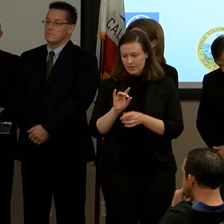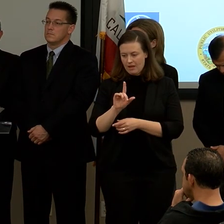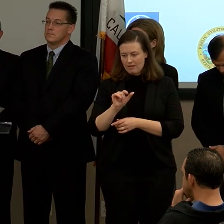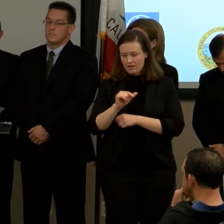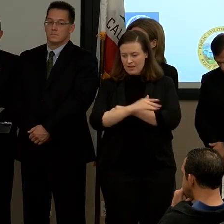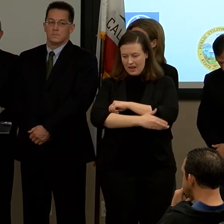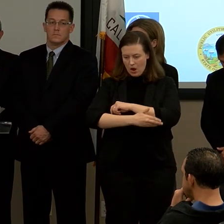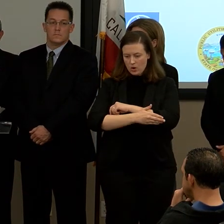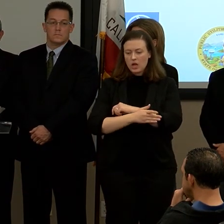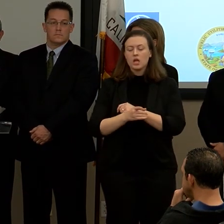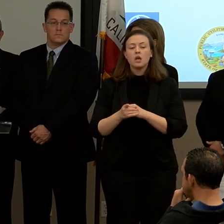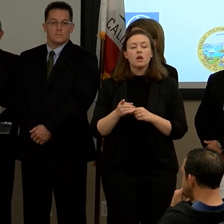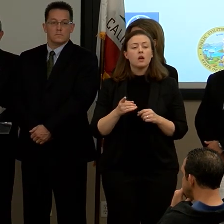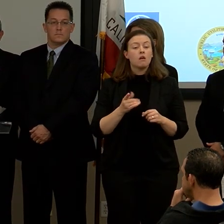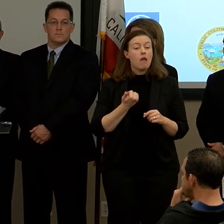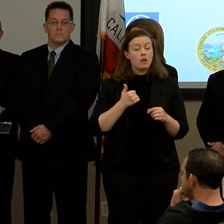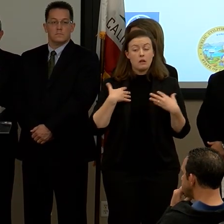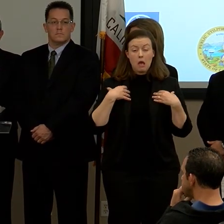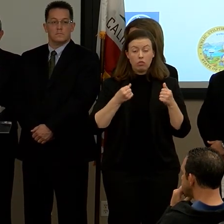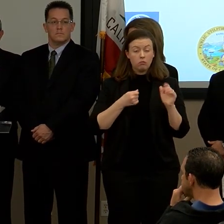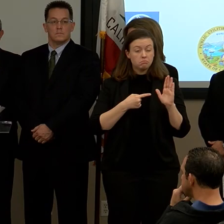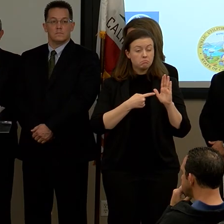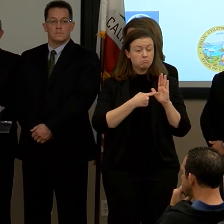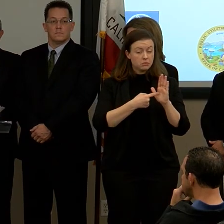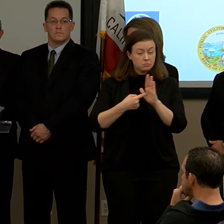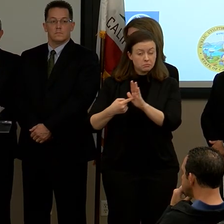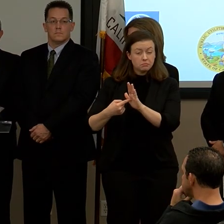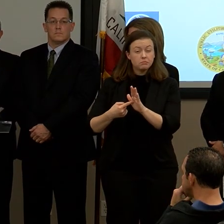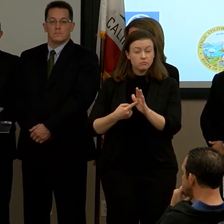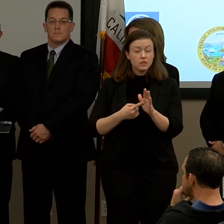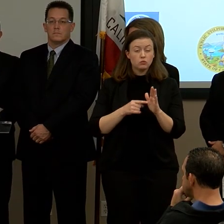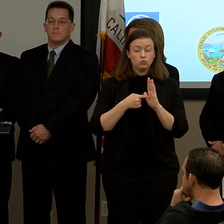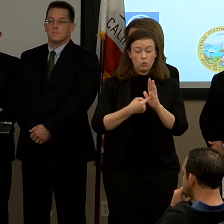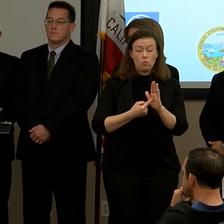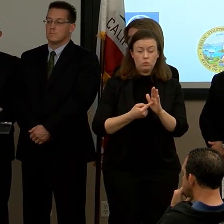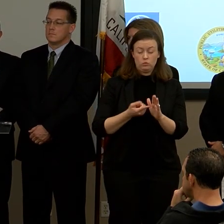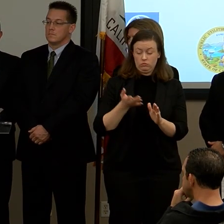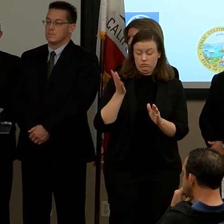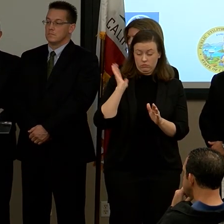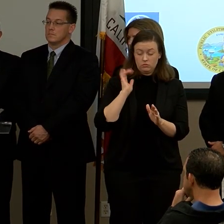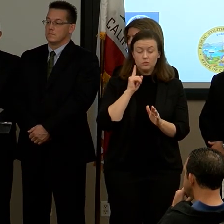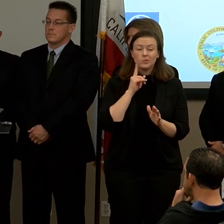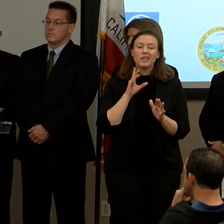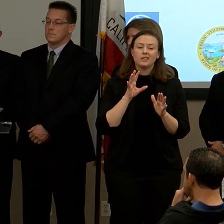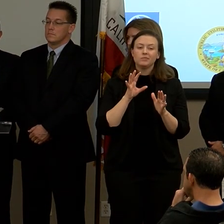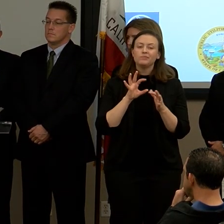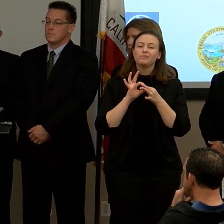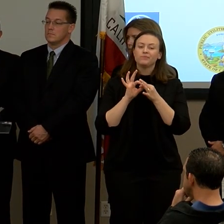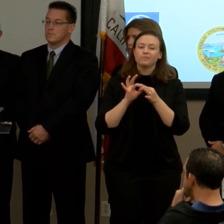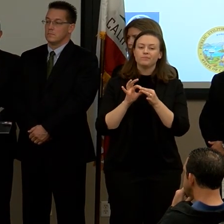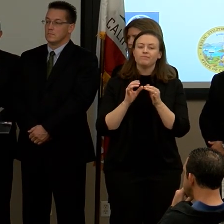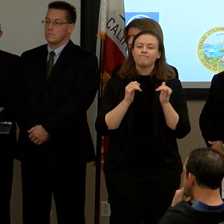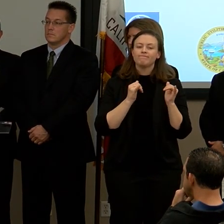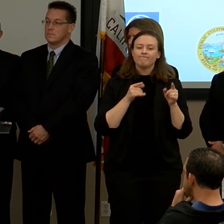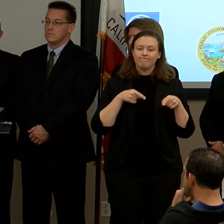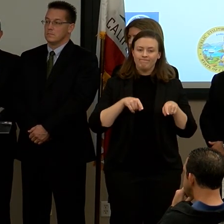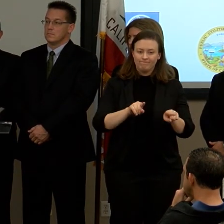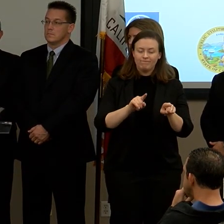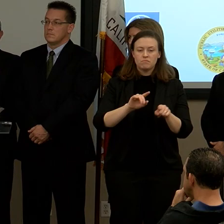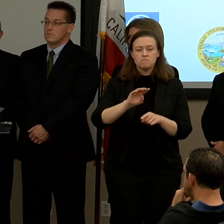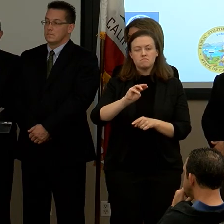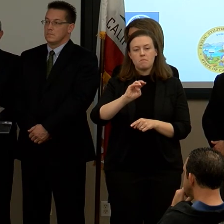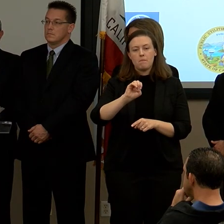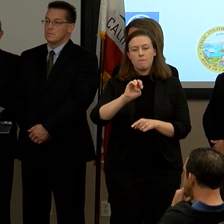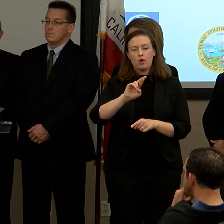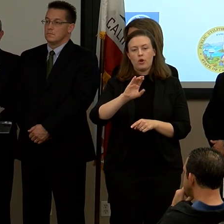the symptoms that were experienced, especially earlier on, are very consistent with exposure to the mercaptan